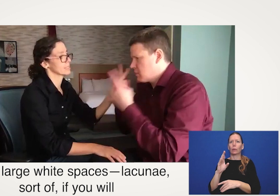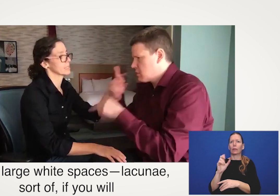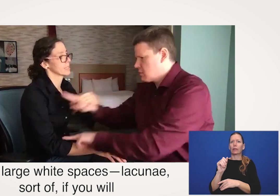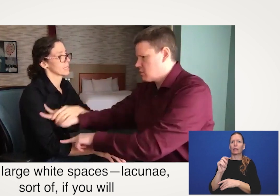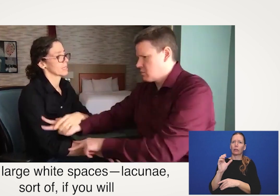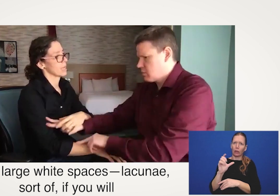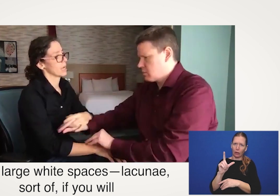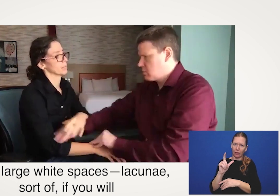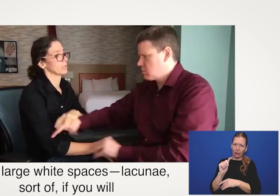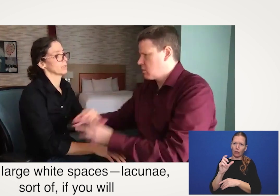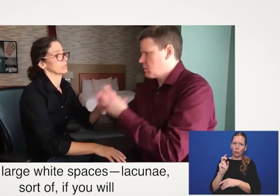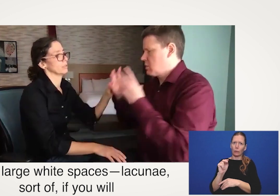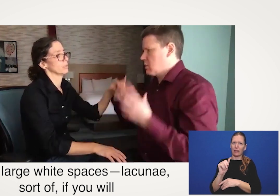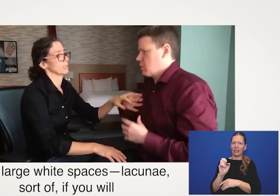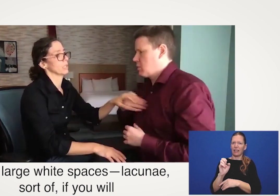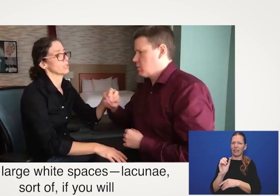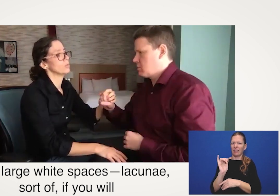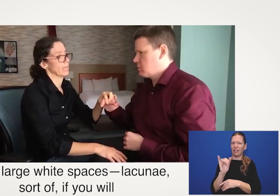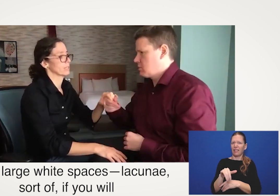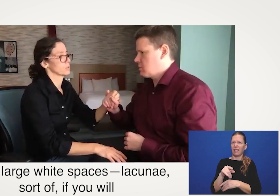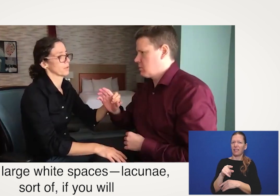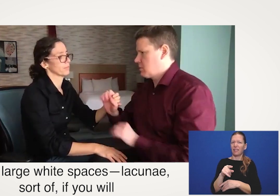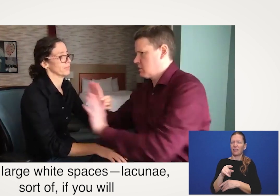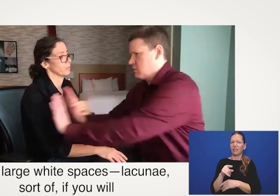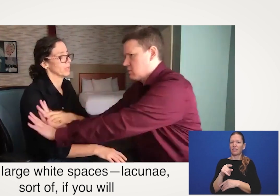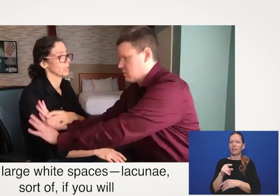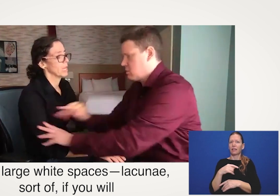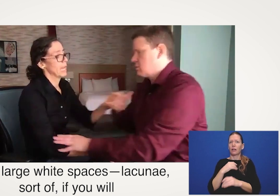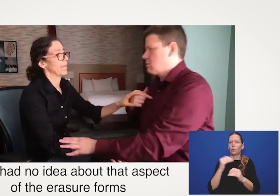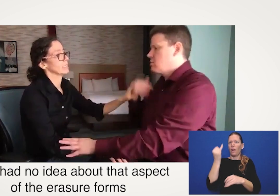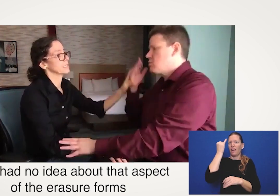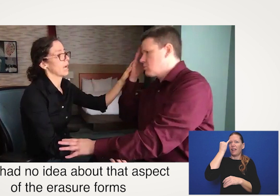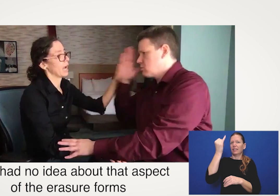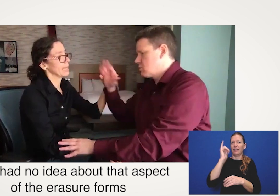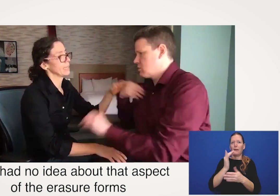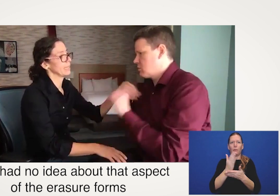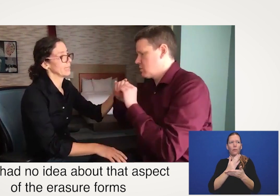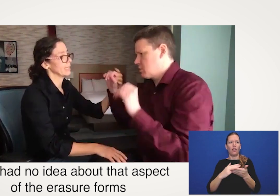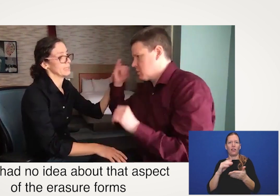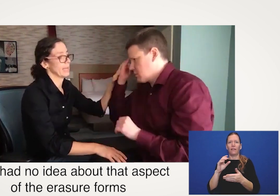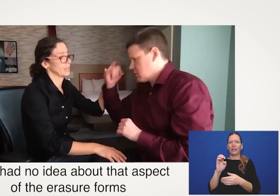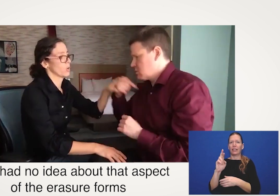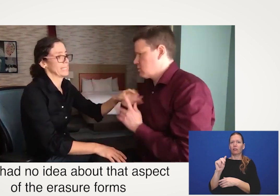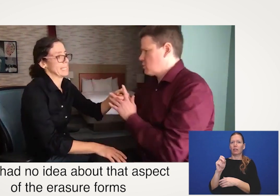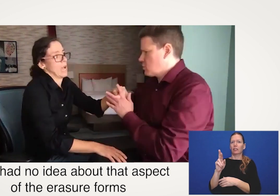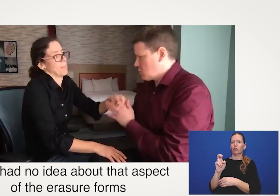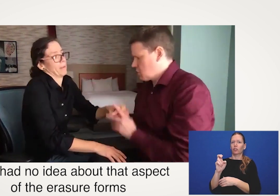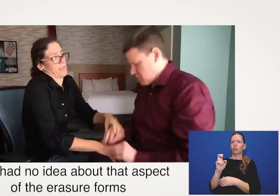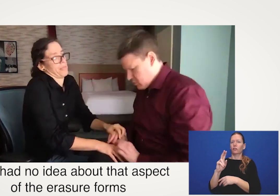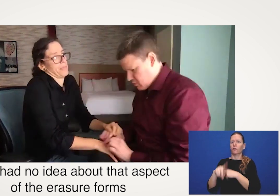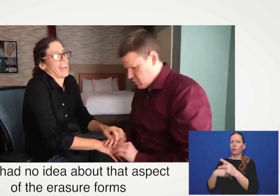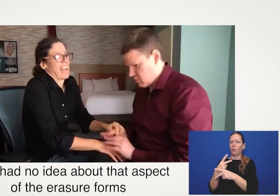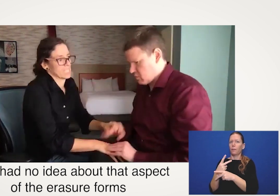spaces, you know, lacunae, sort of, if you will. And I had no idea